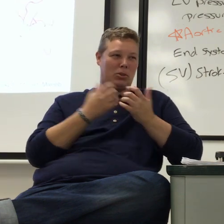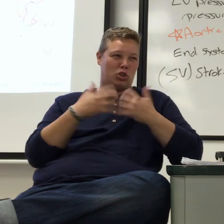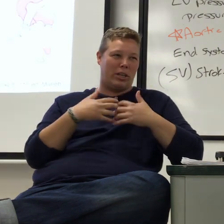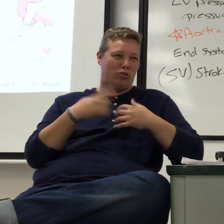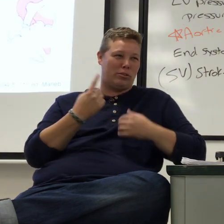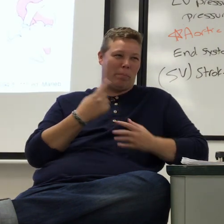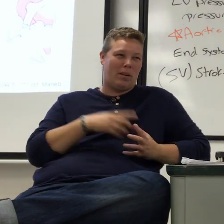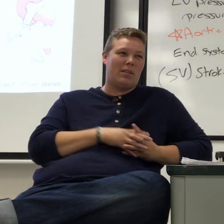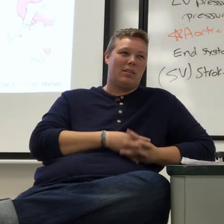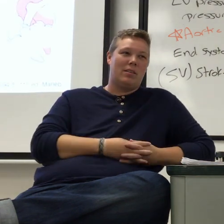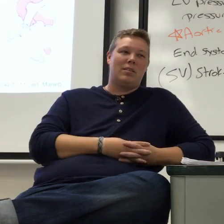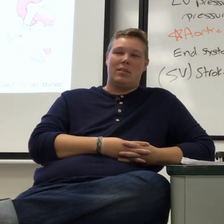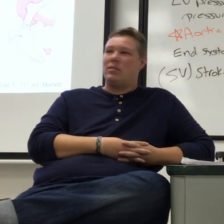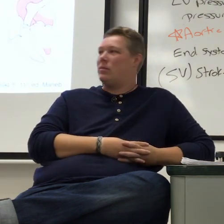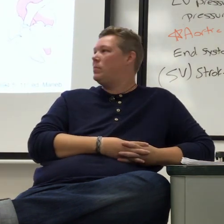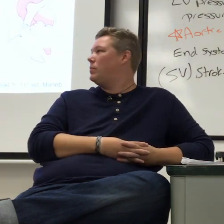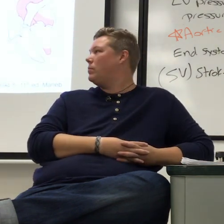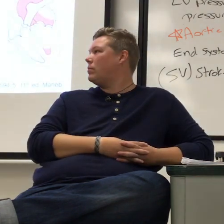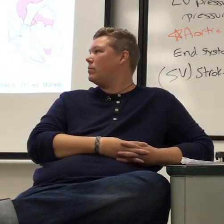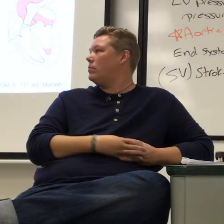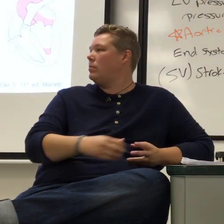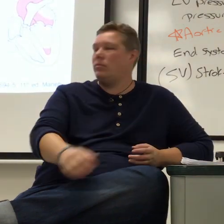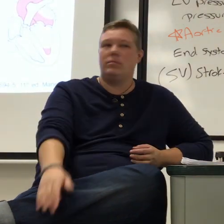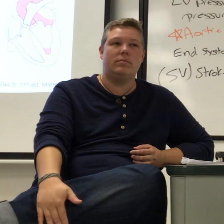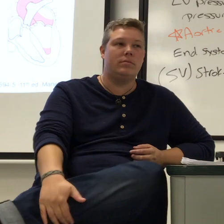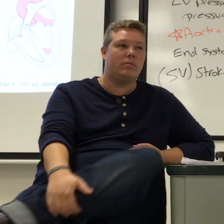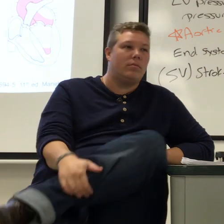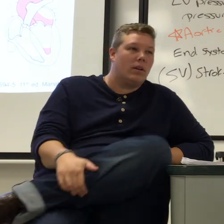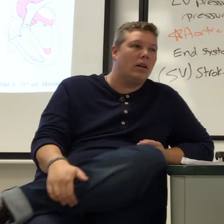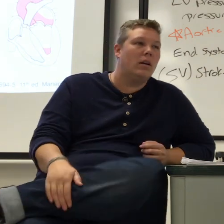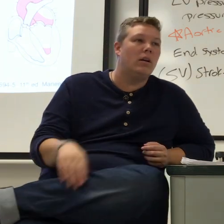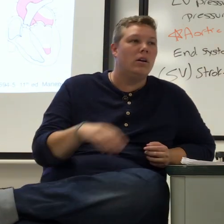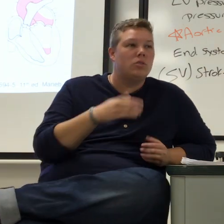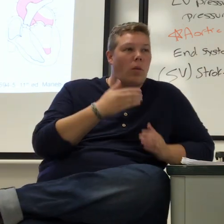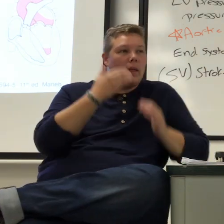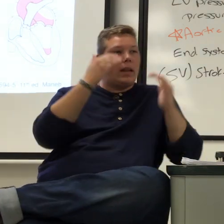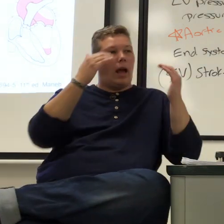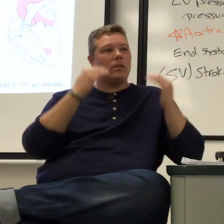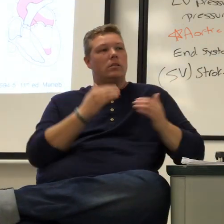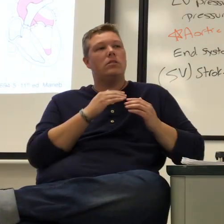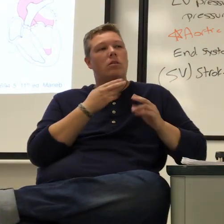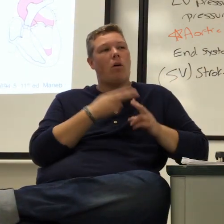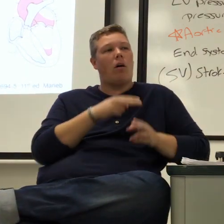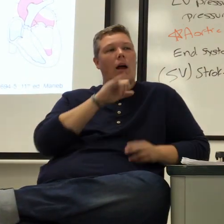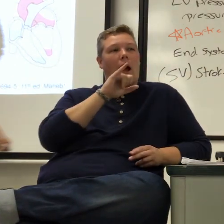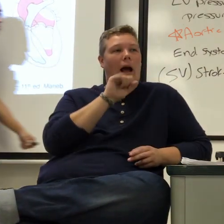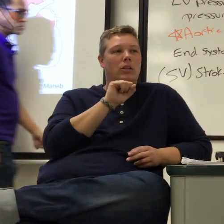All right, so then the heart is starting to relax. And the next phase is called isovolumetric ventricular relaxation.